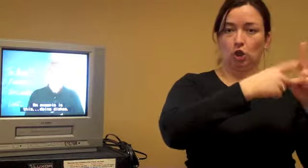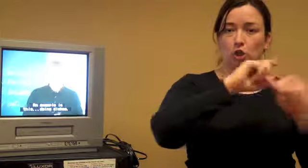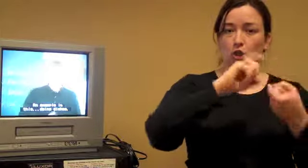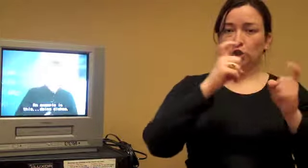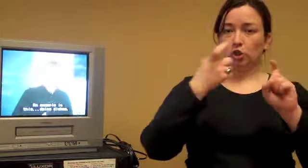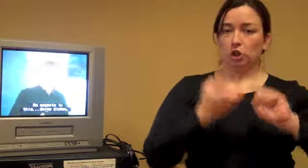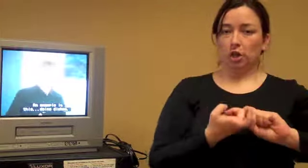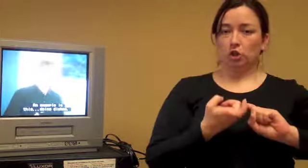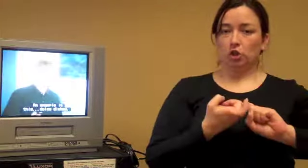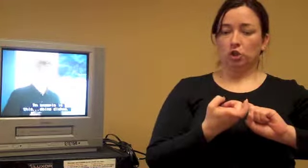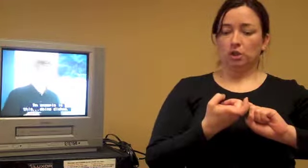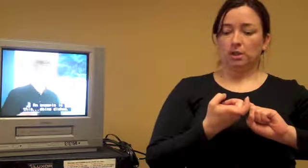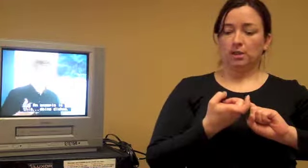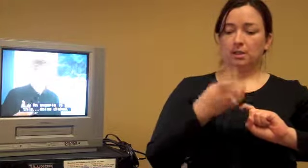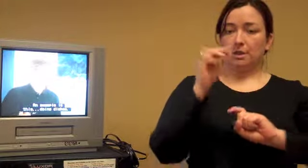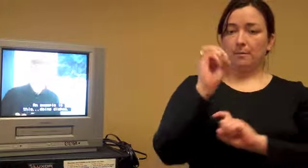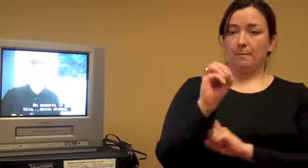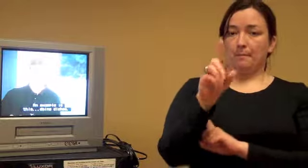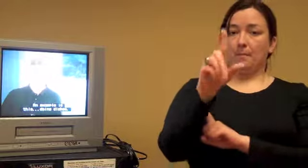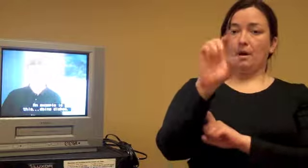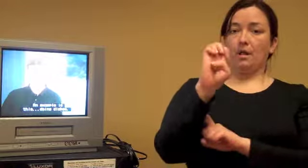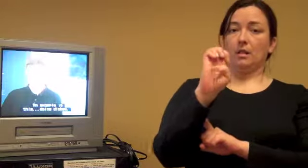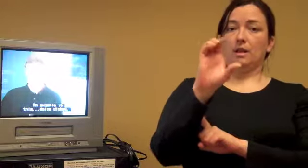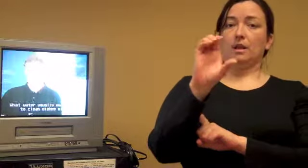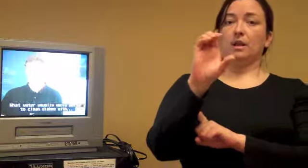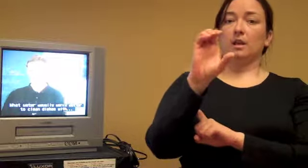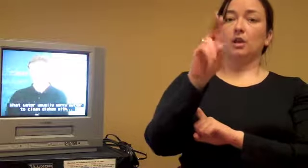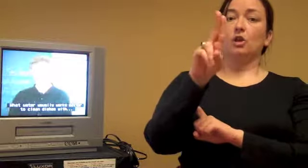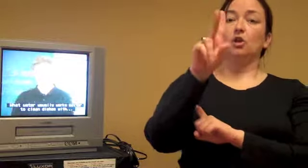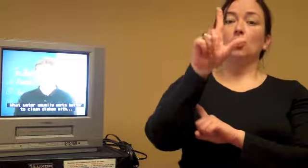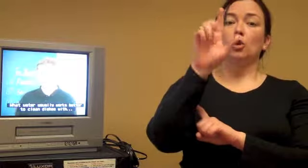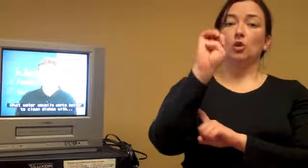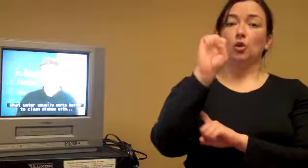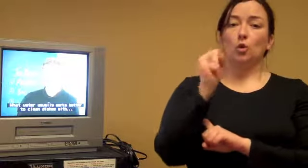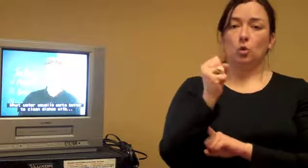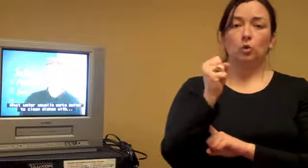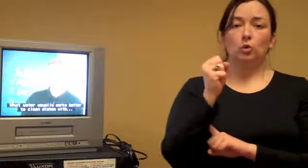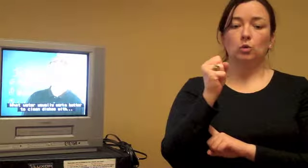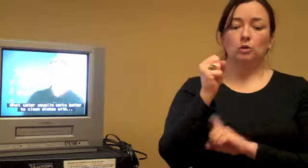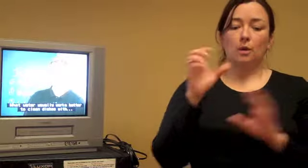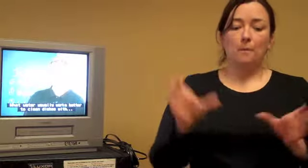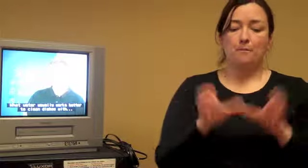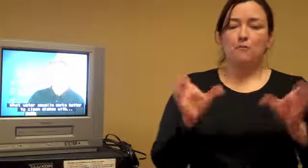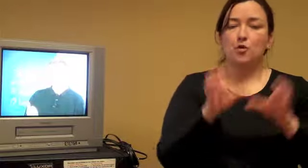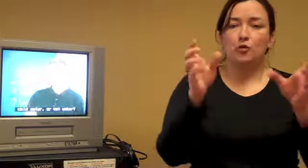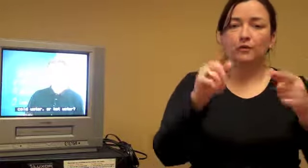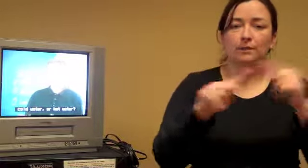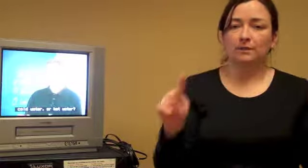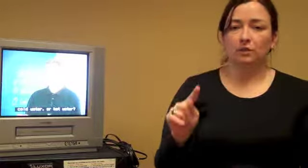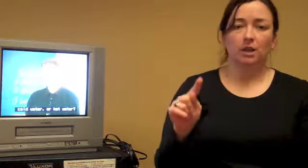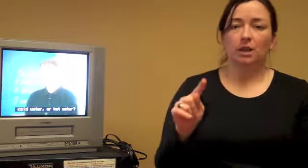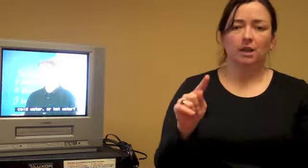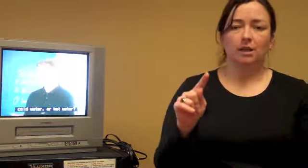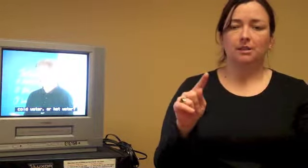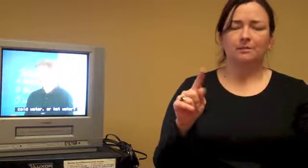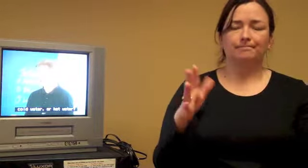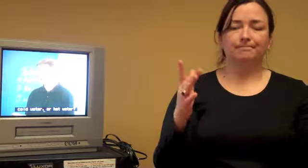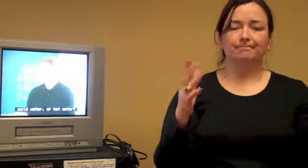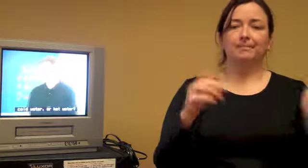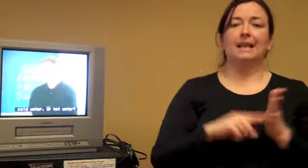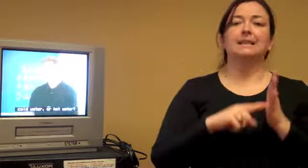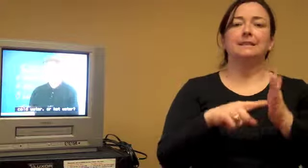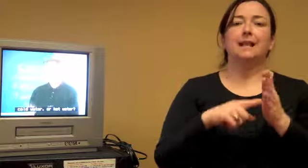Example is this. Doing dishes. What water usually works better to clean dishes with? Cold water or hot